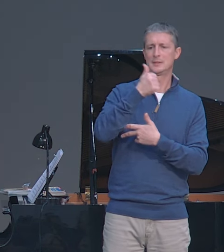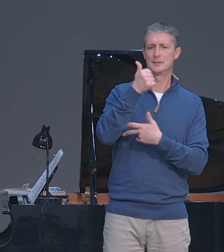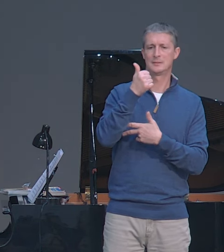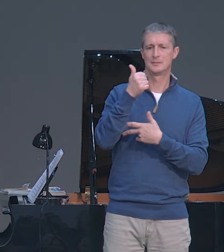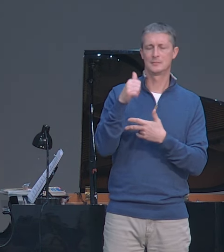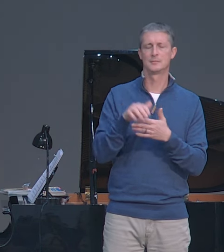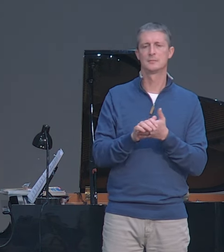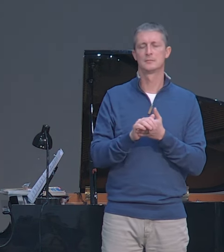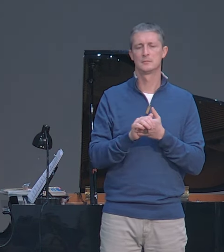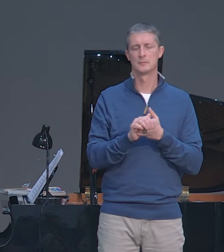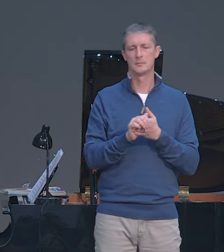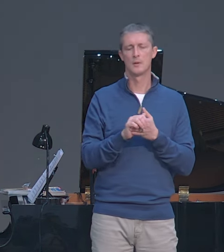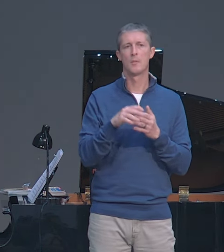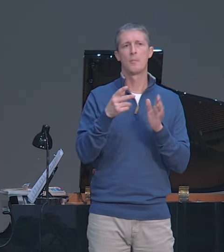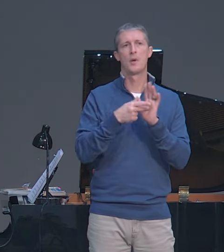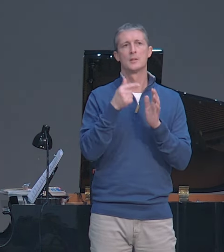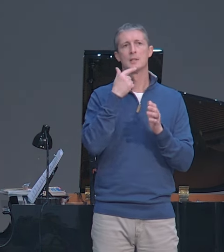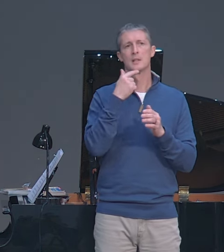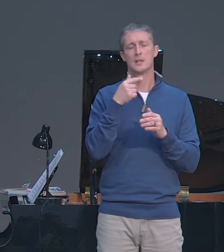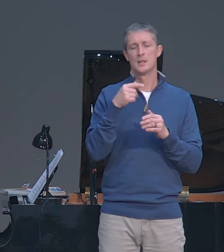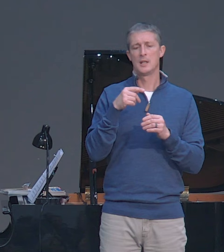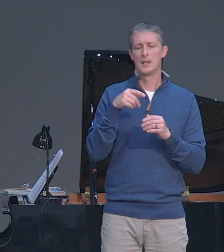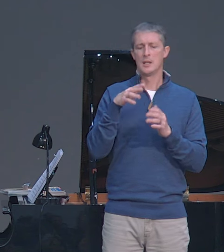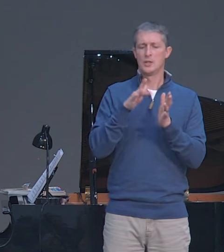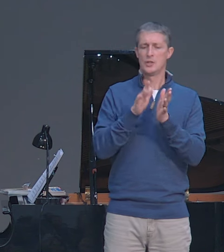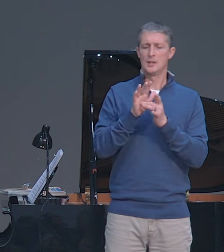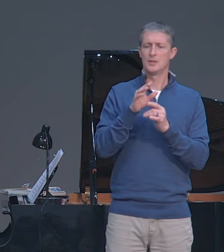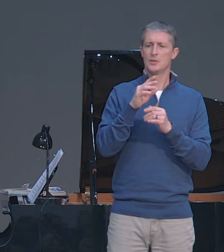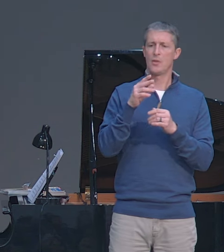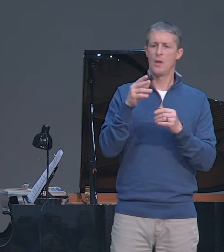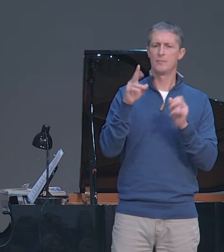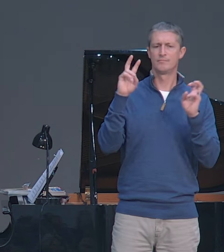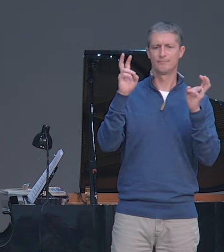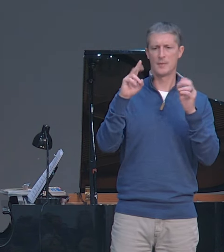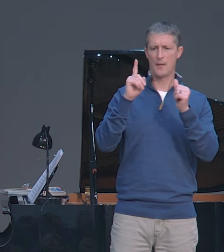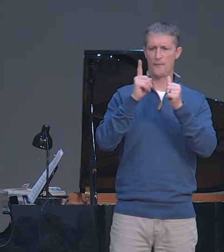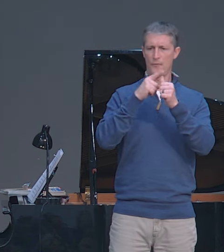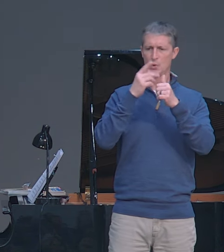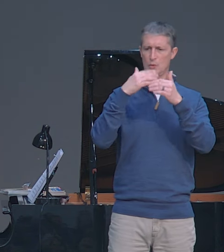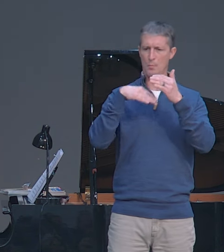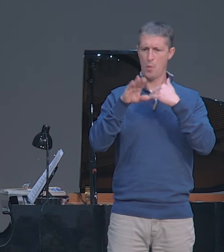at the end of verse 15 that Jesus is the firstborn of all